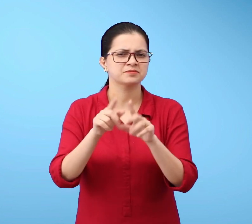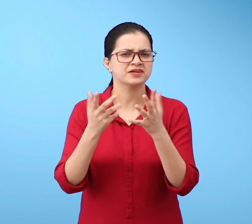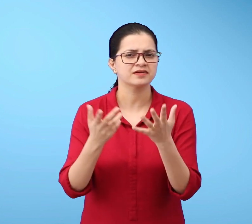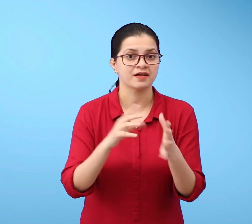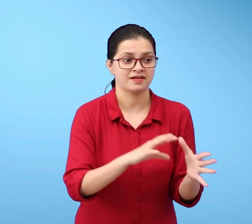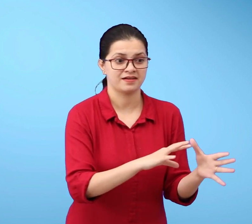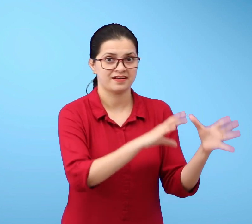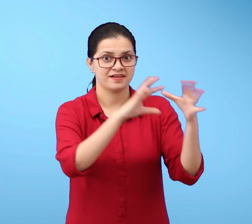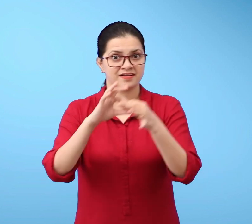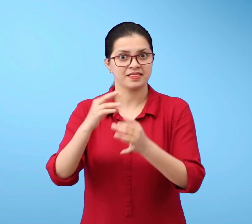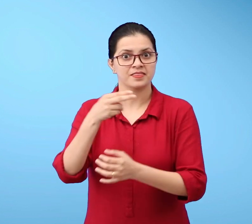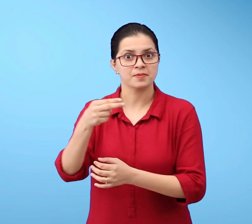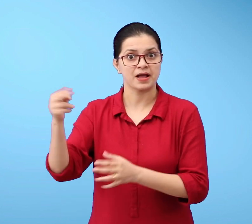These are known as